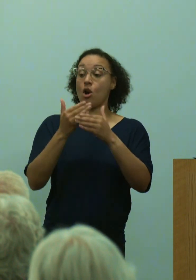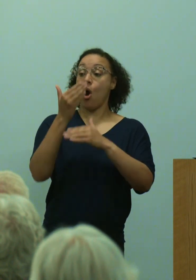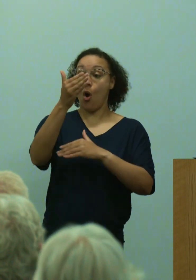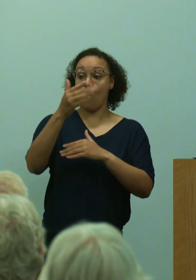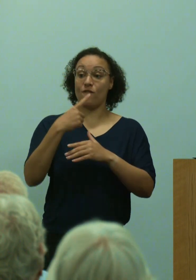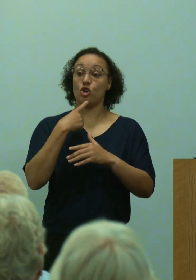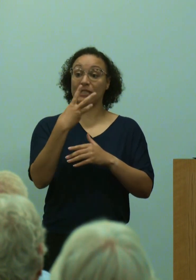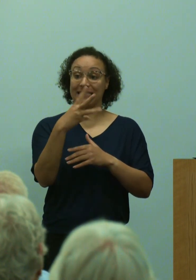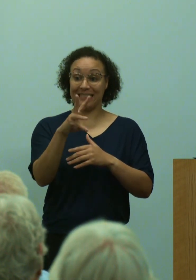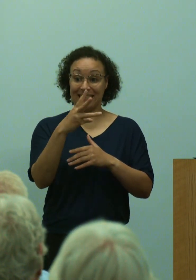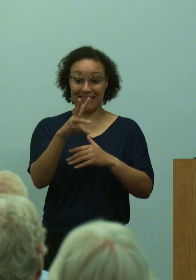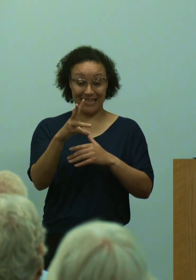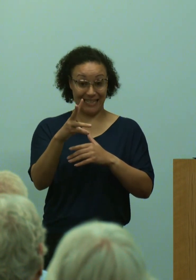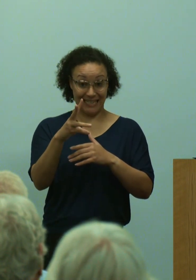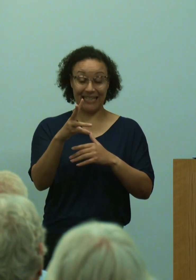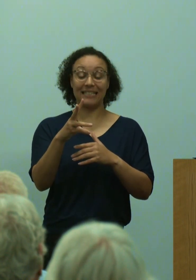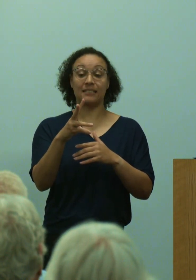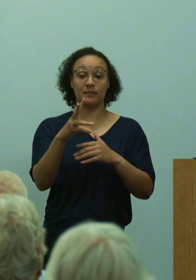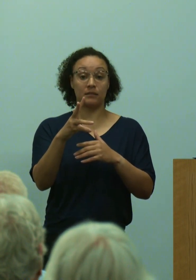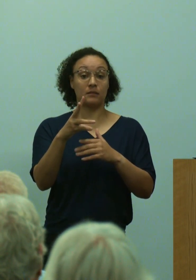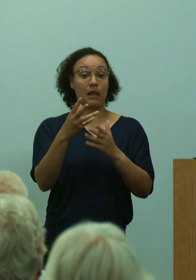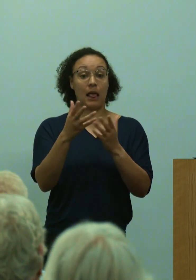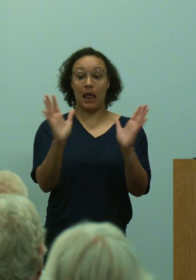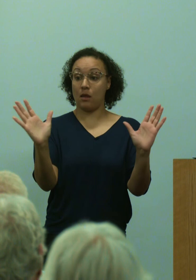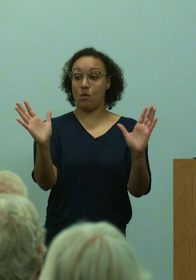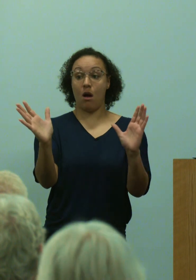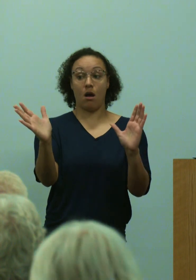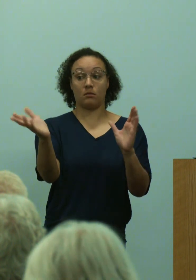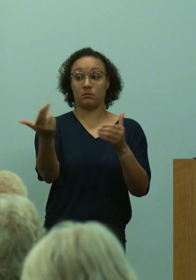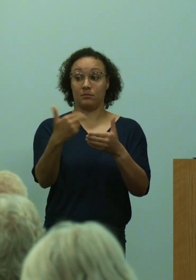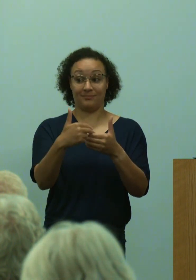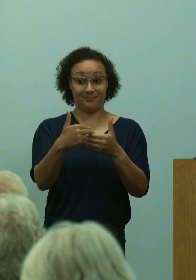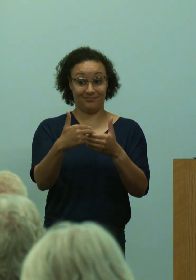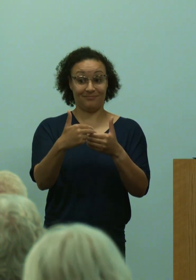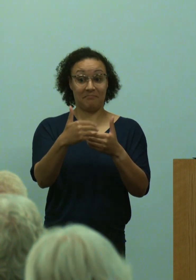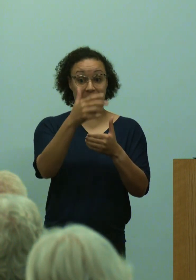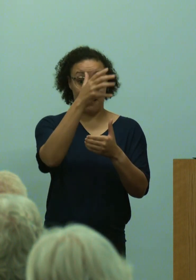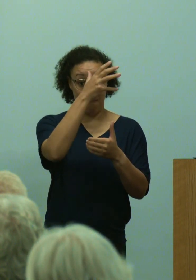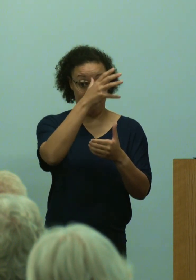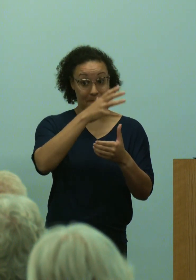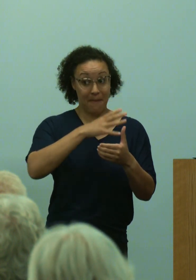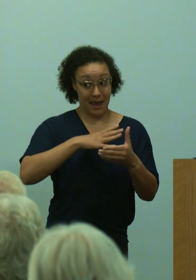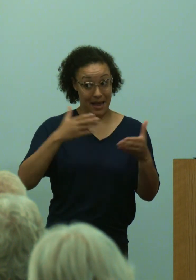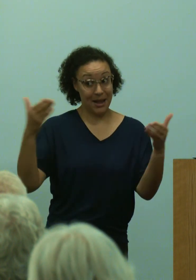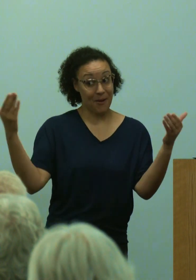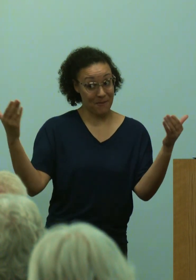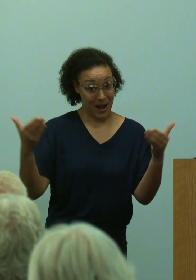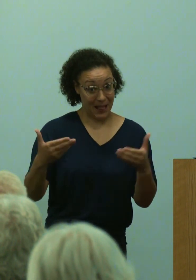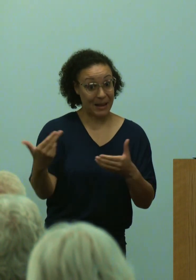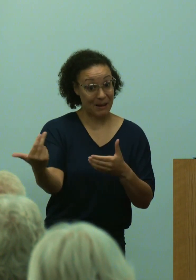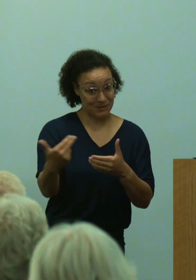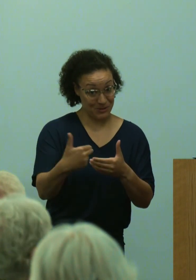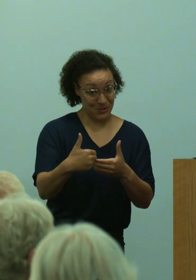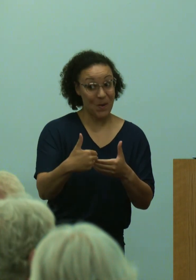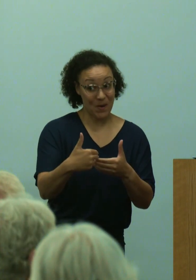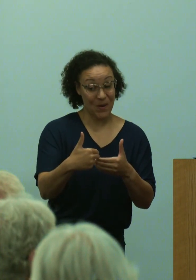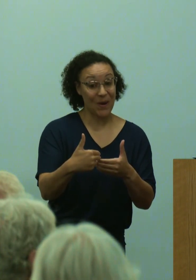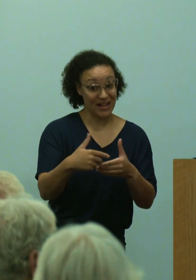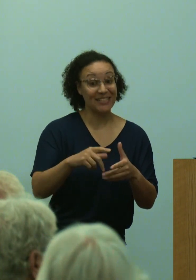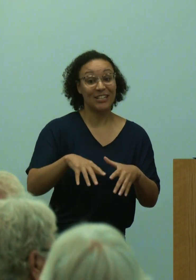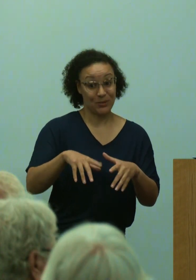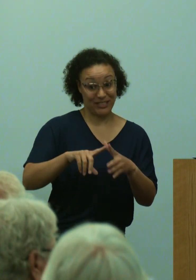16. We started bringing men into the fold in 1974, so it's not